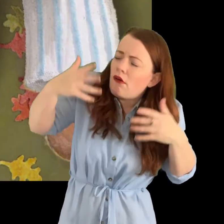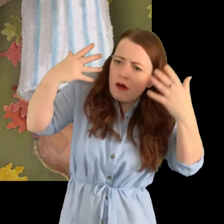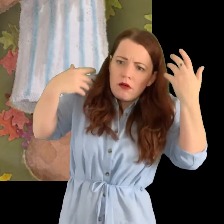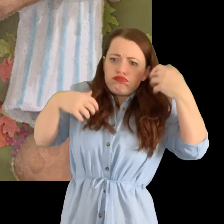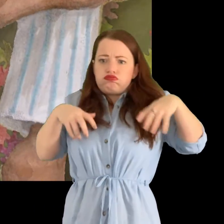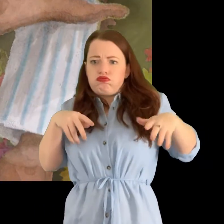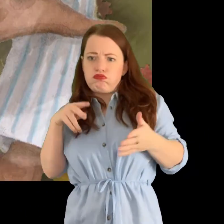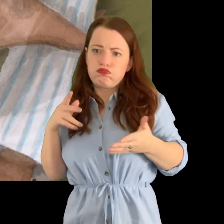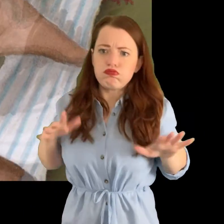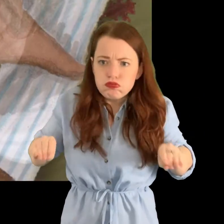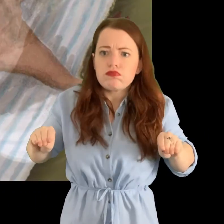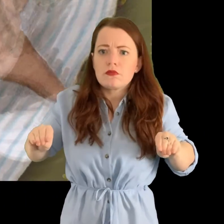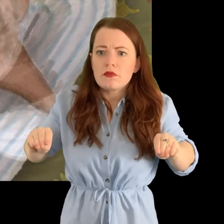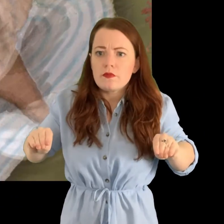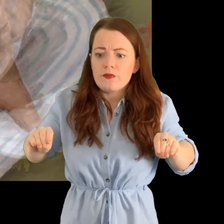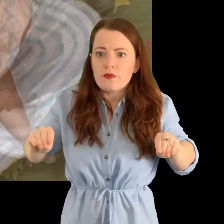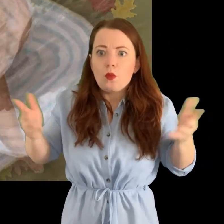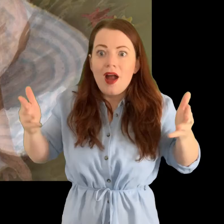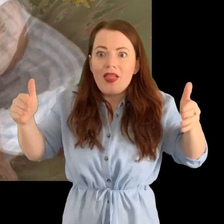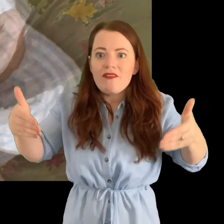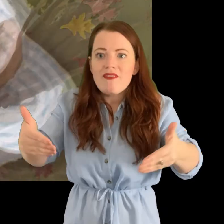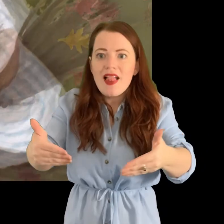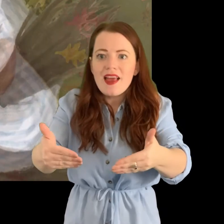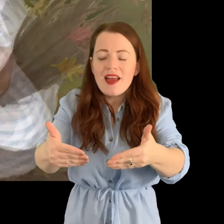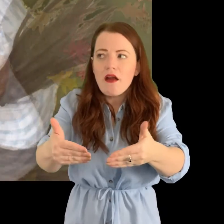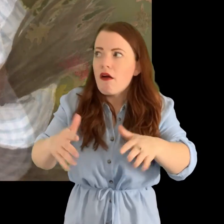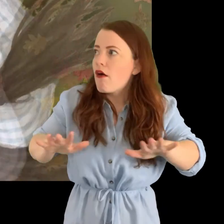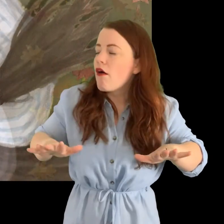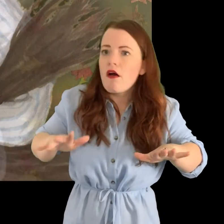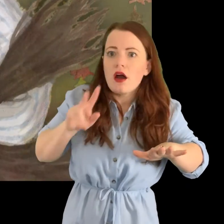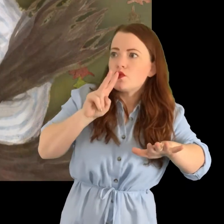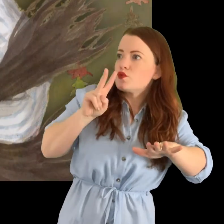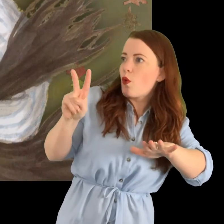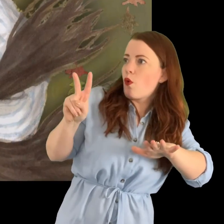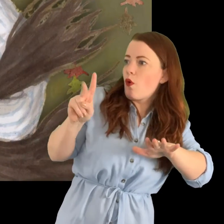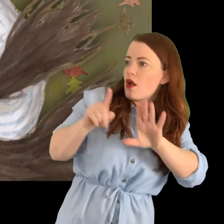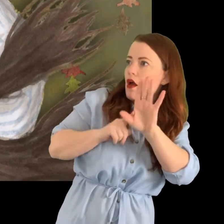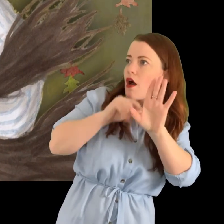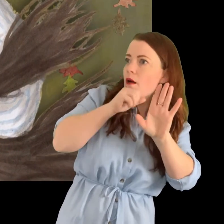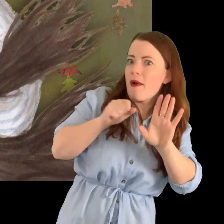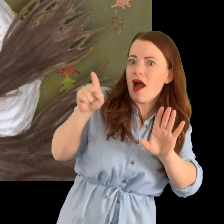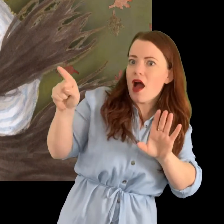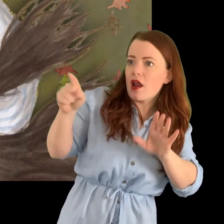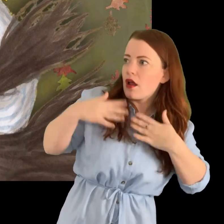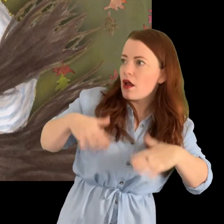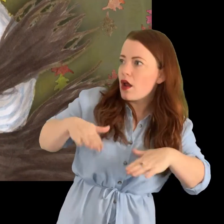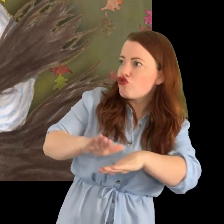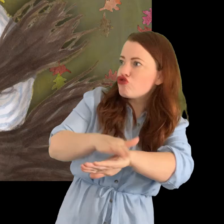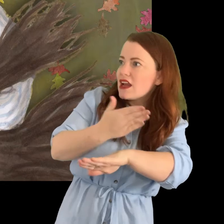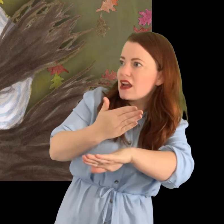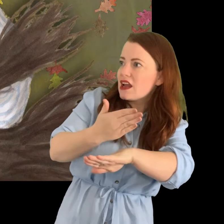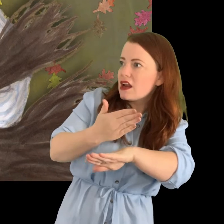and hair and arms and legs. She jolted to a stop on the valley floor, where there she saw a young man dressed